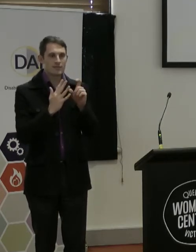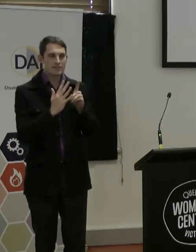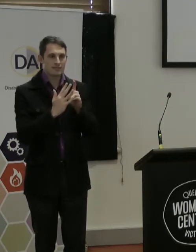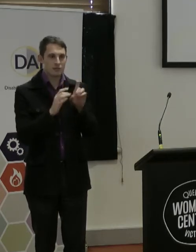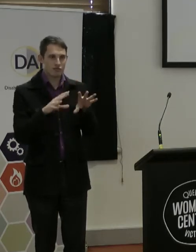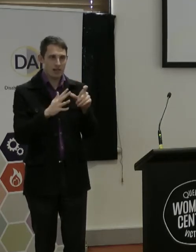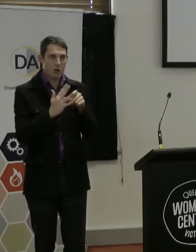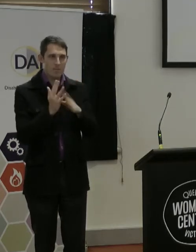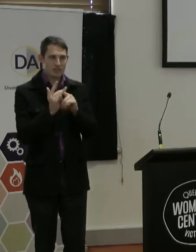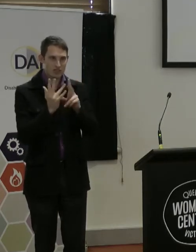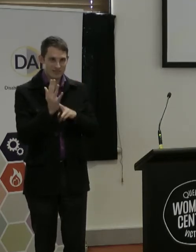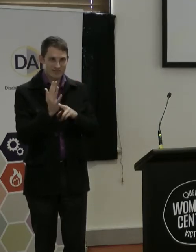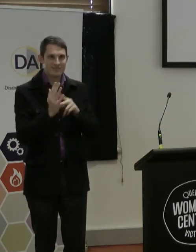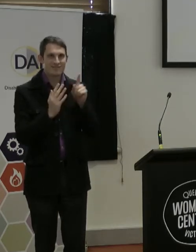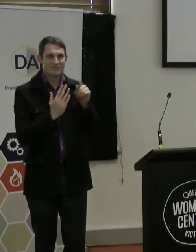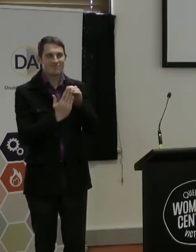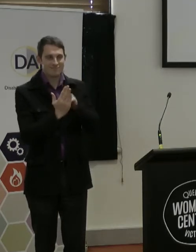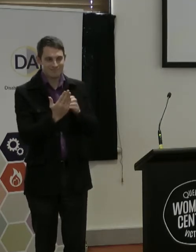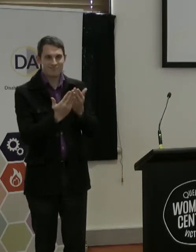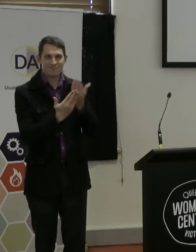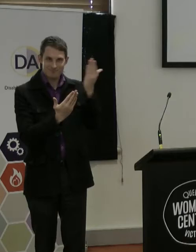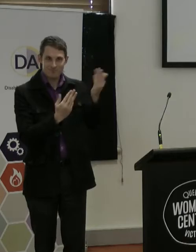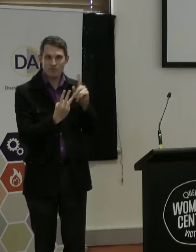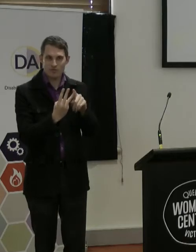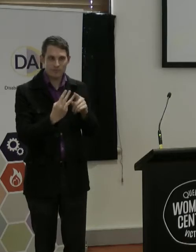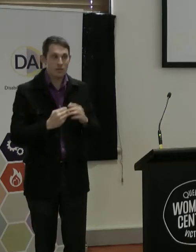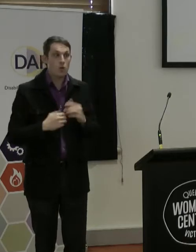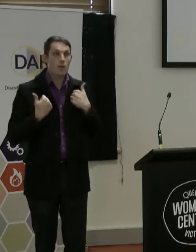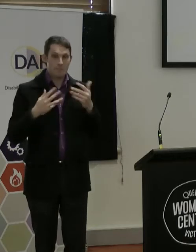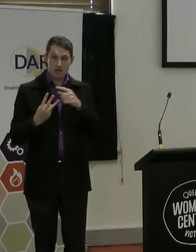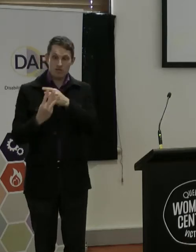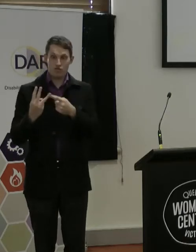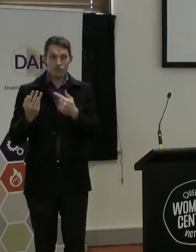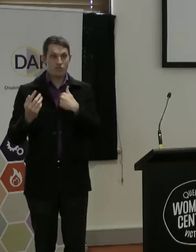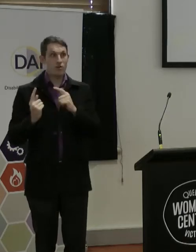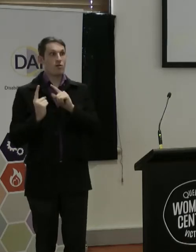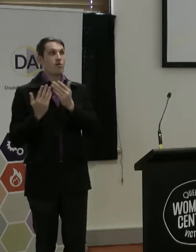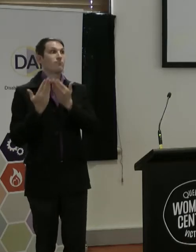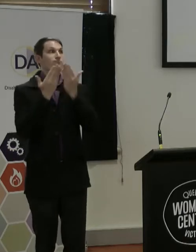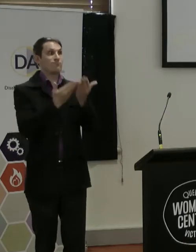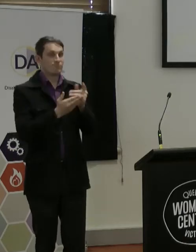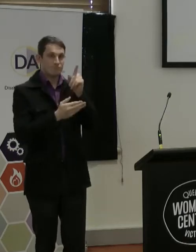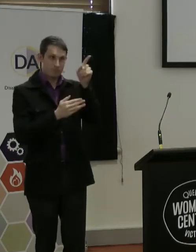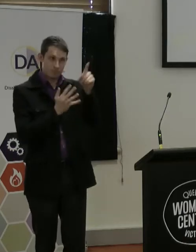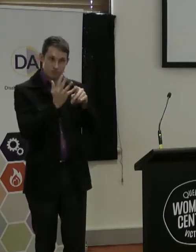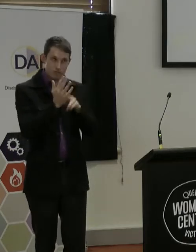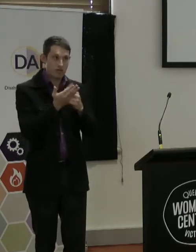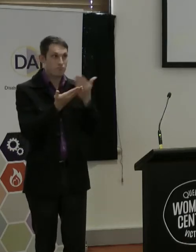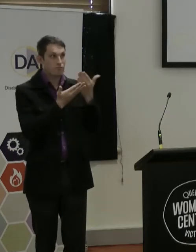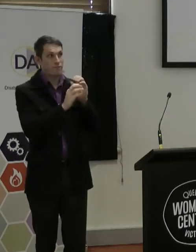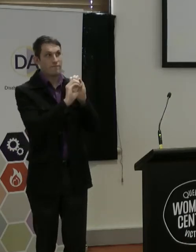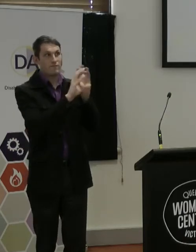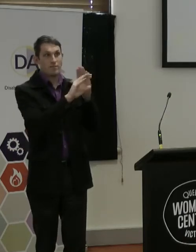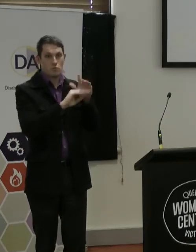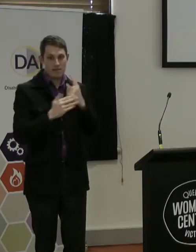have the opportunity to go to Geneva and speak to the committee in person and provide feedback about what's happening on the ground, and that all goes into the